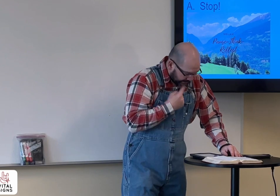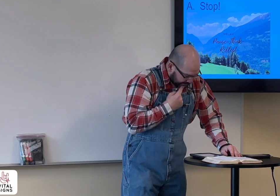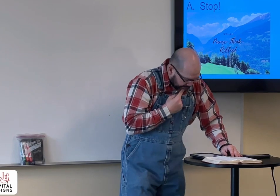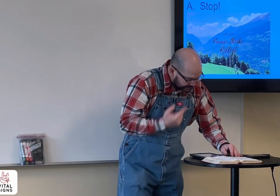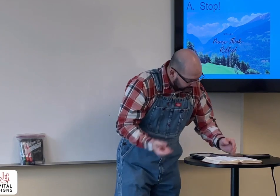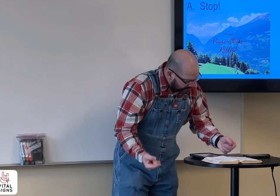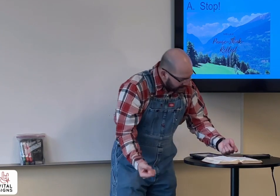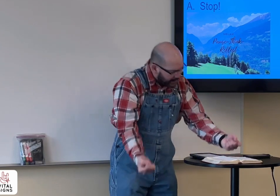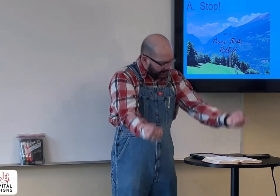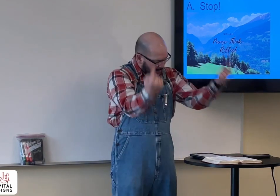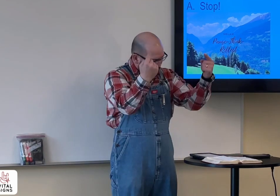It says,